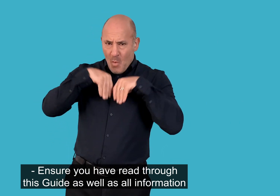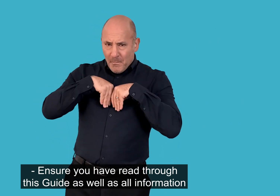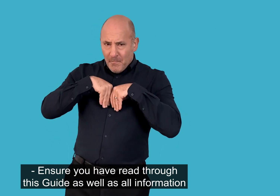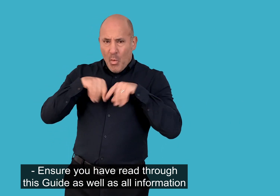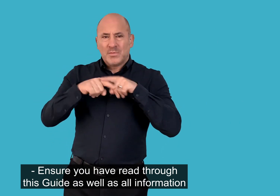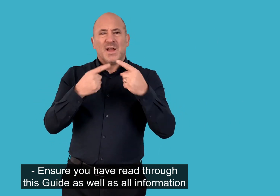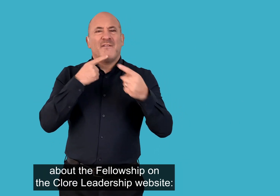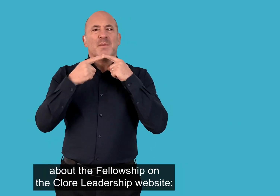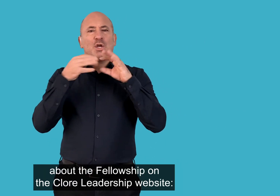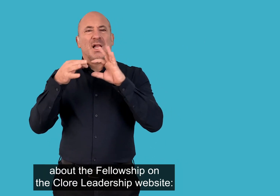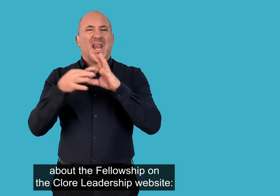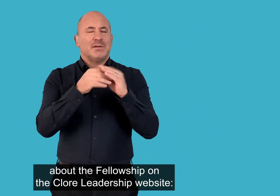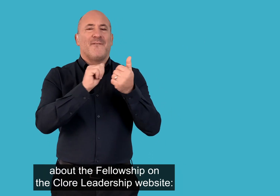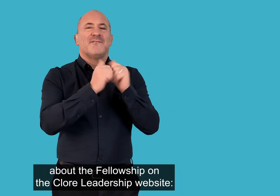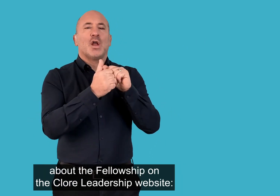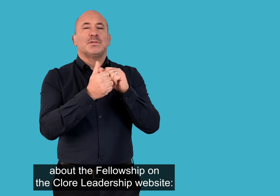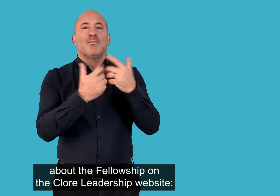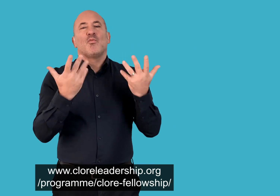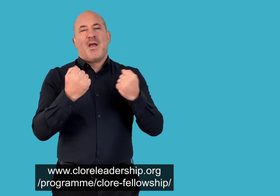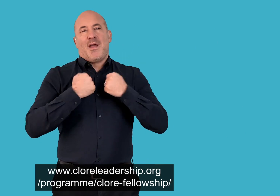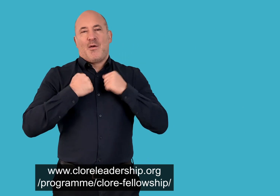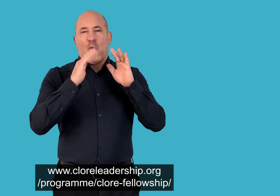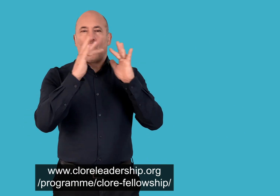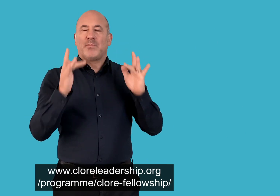the fellowship on the Clore Leadership website